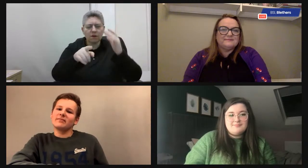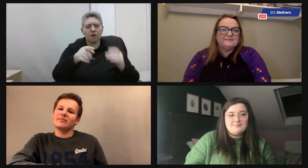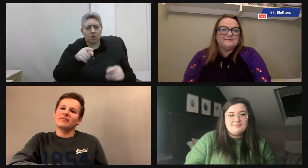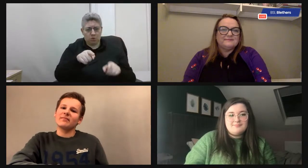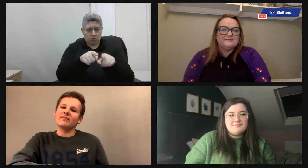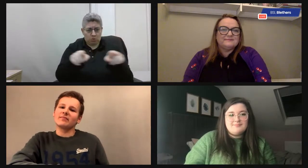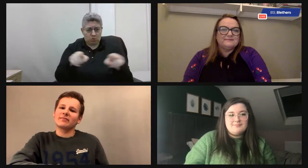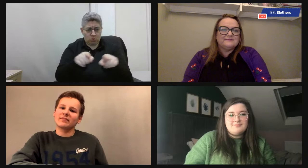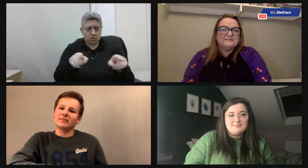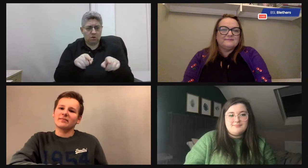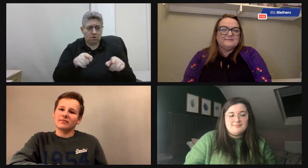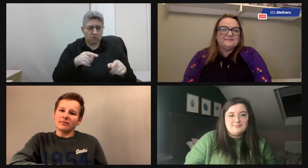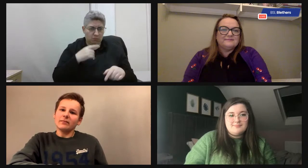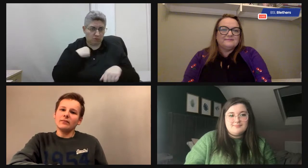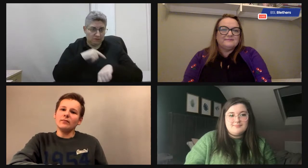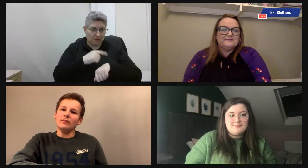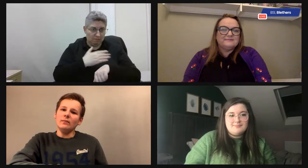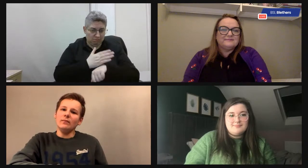ask,